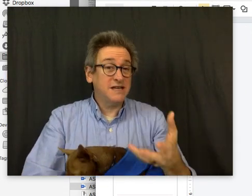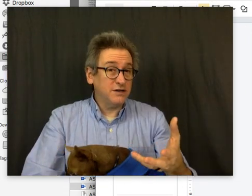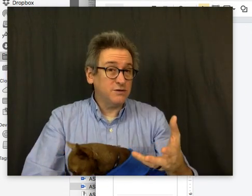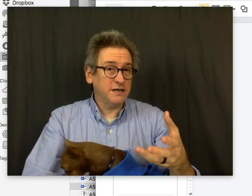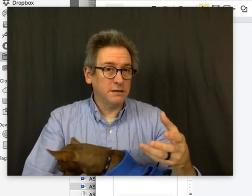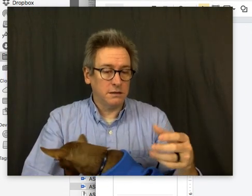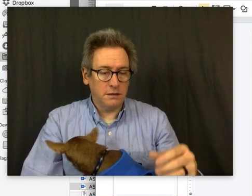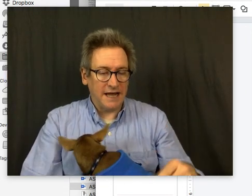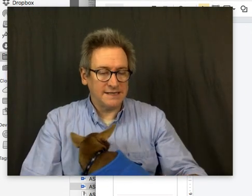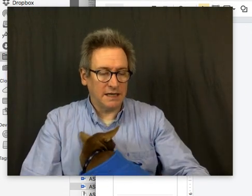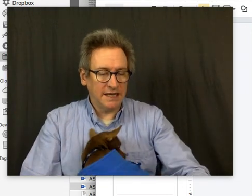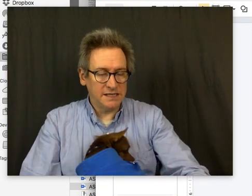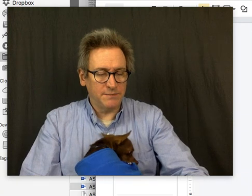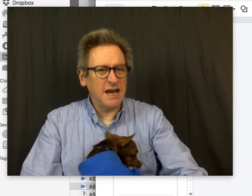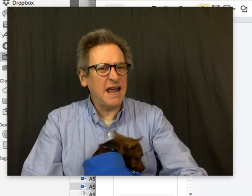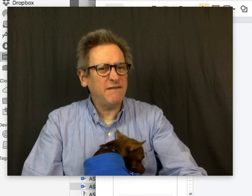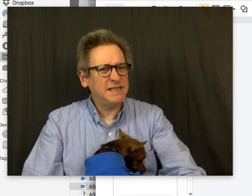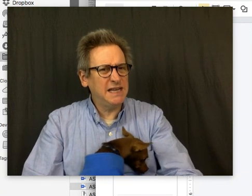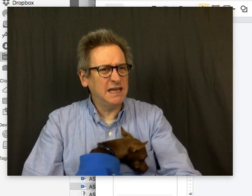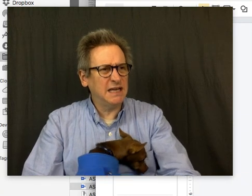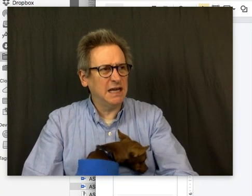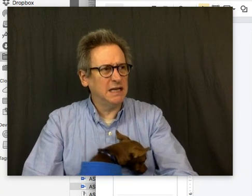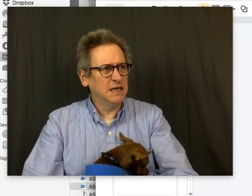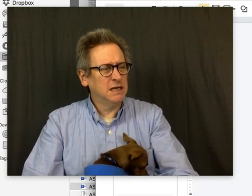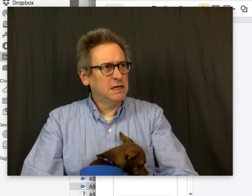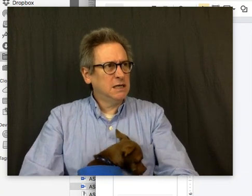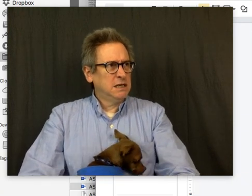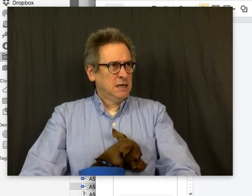There's an interesting ASL-ism that I haven't seen